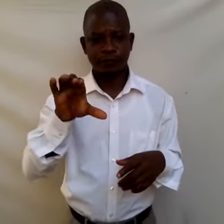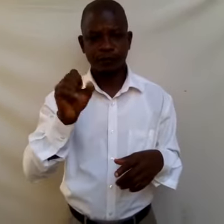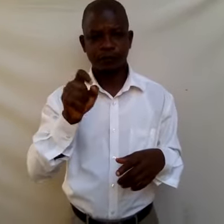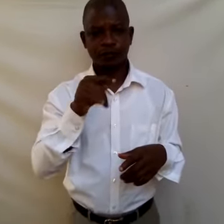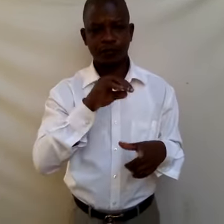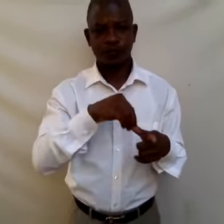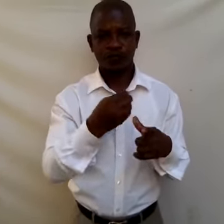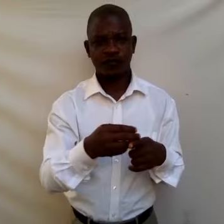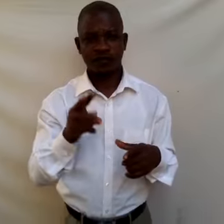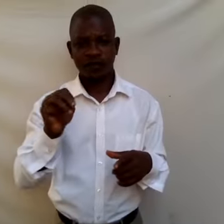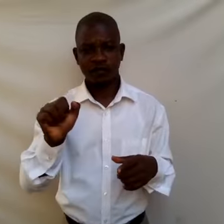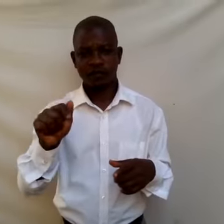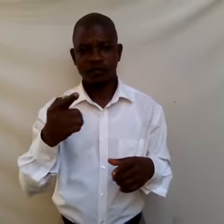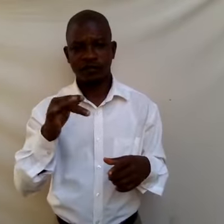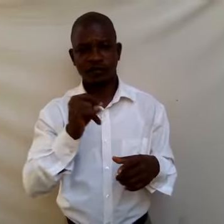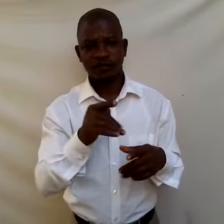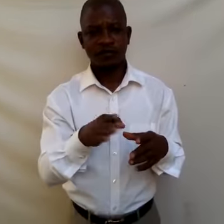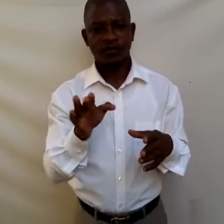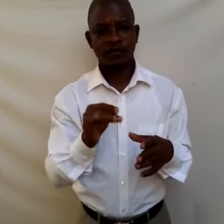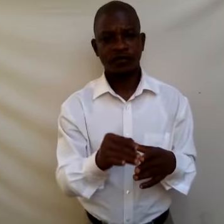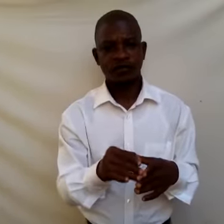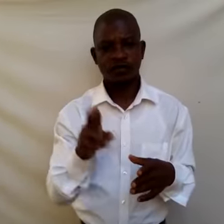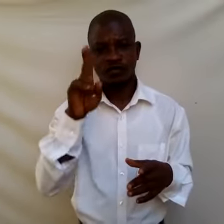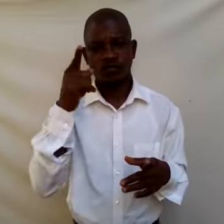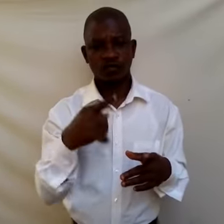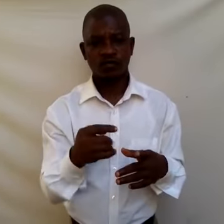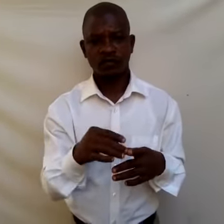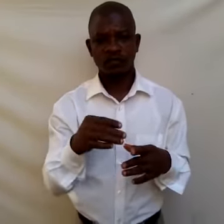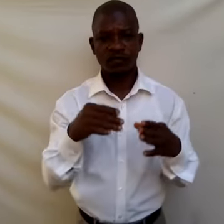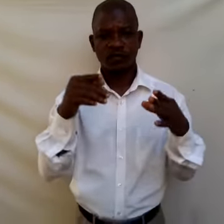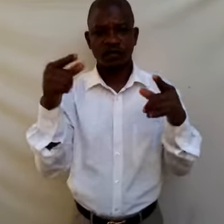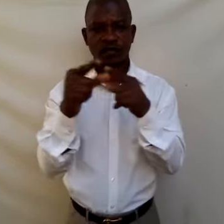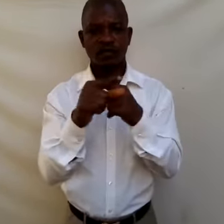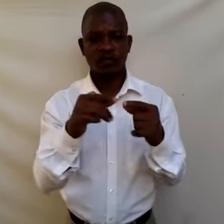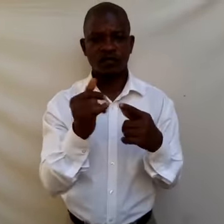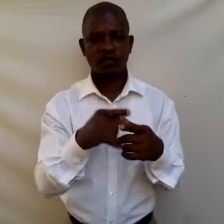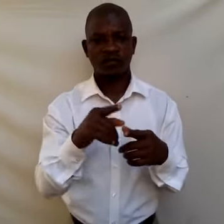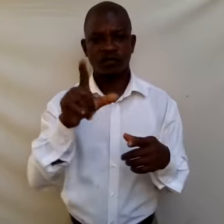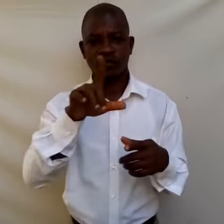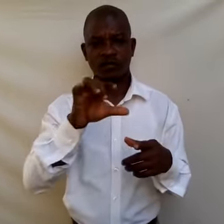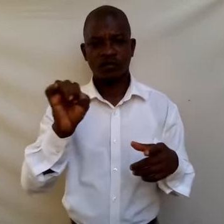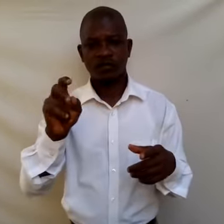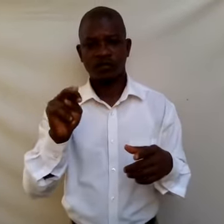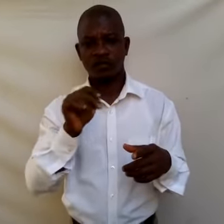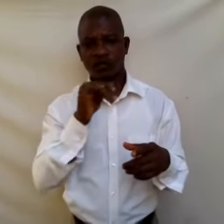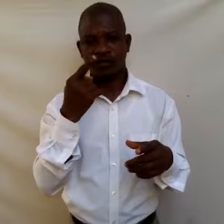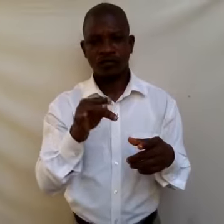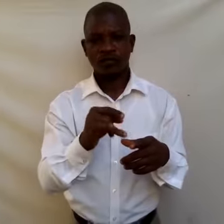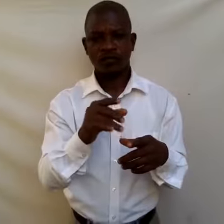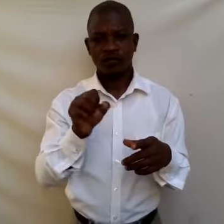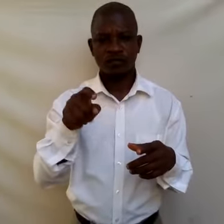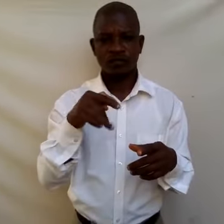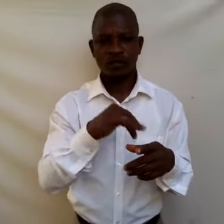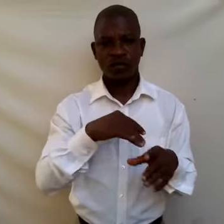or magnification. Use the equation length of specimen drawn all over